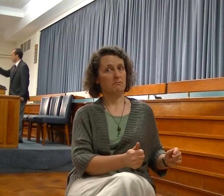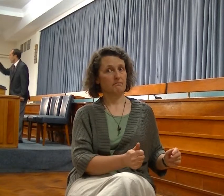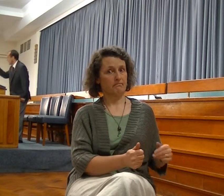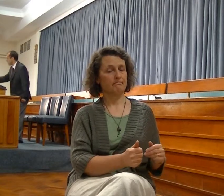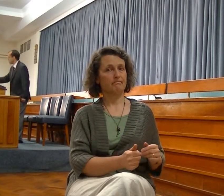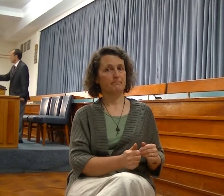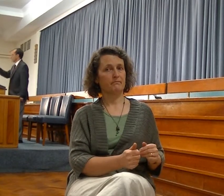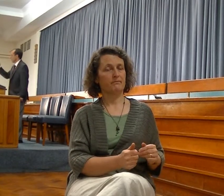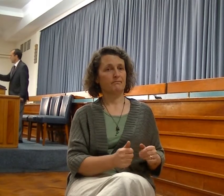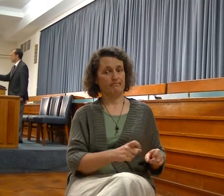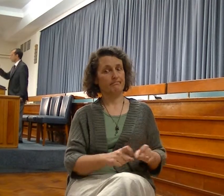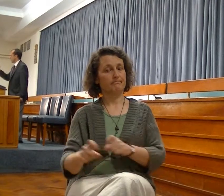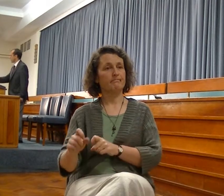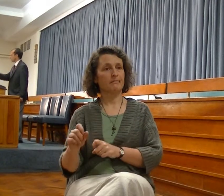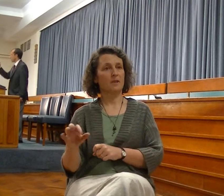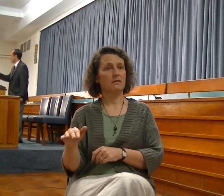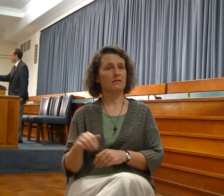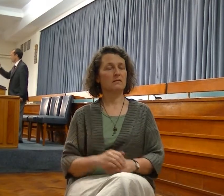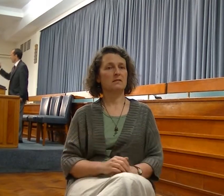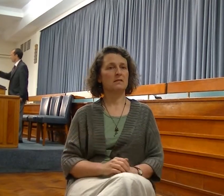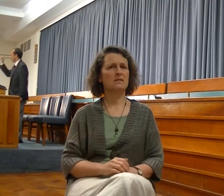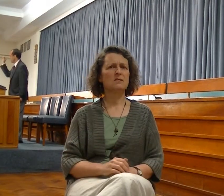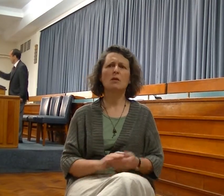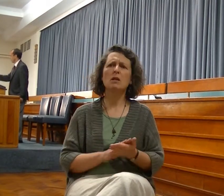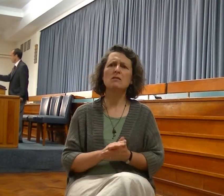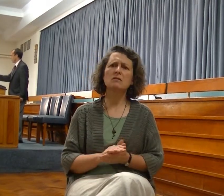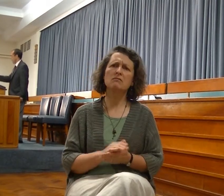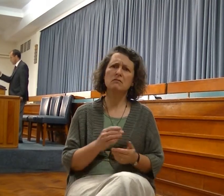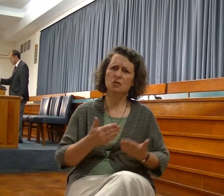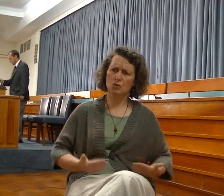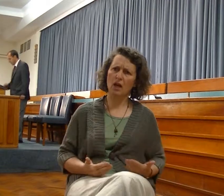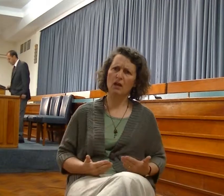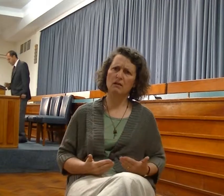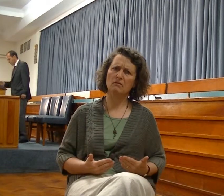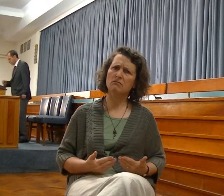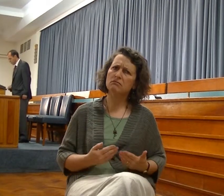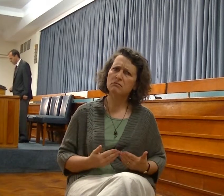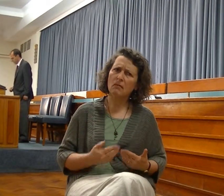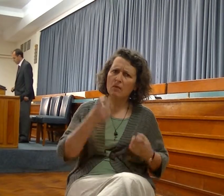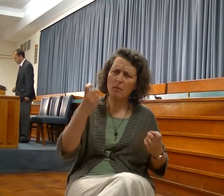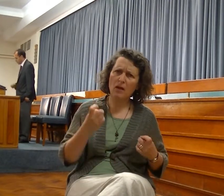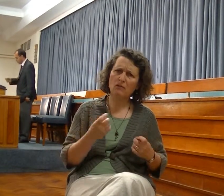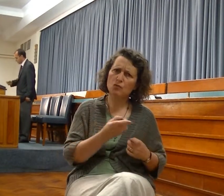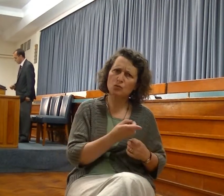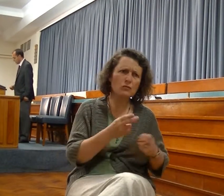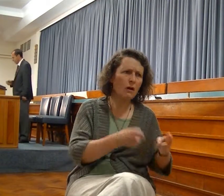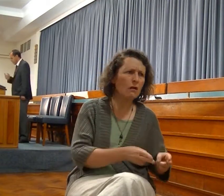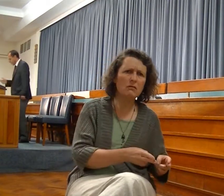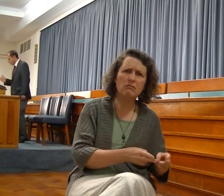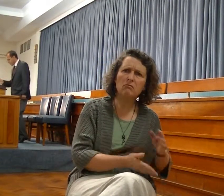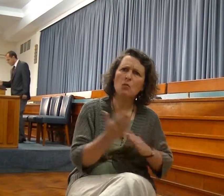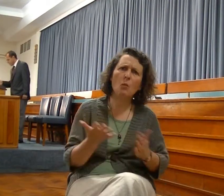If you have never seen and found the Lord, you can know now where you will spend life after death. And this is why I close with